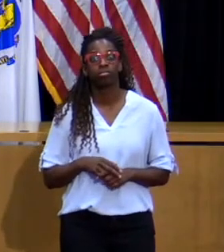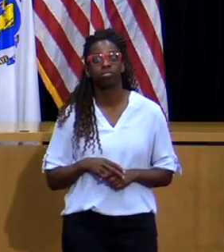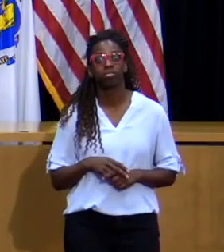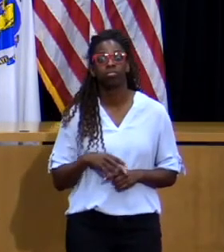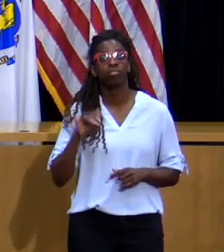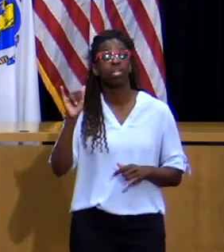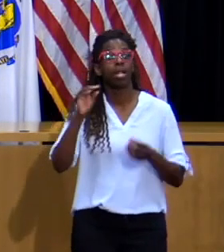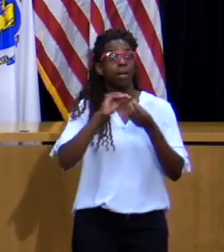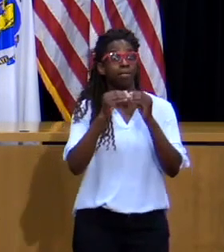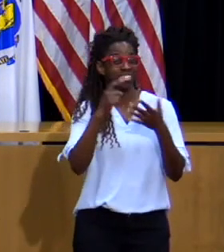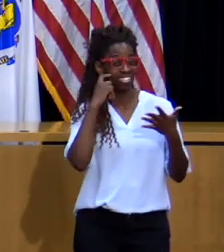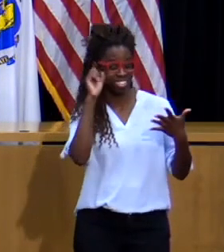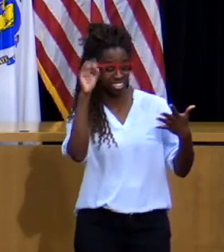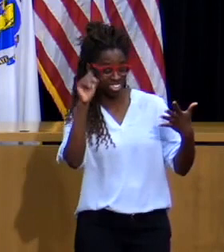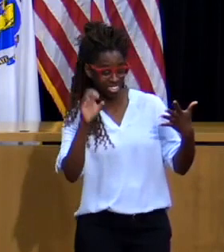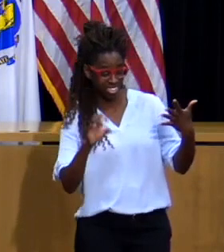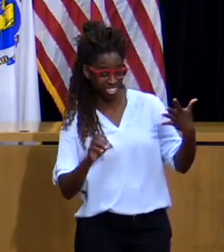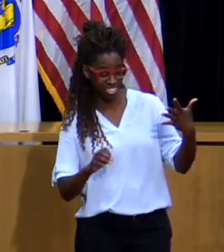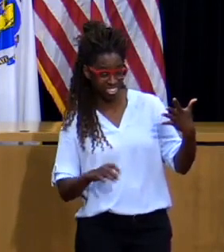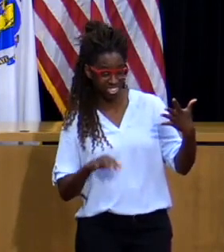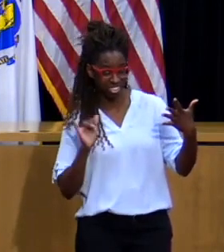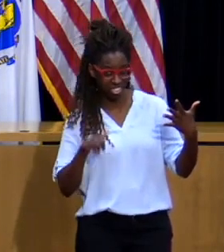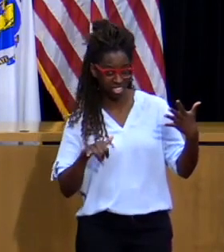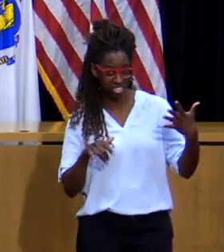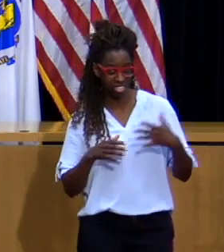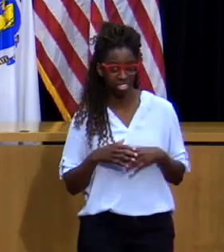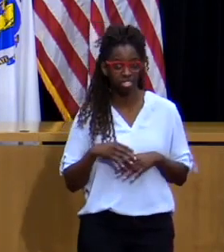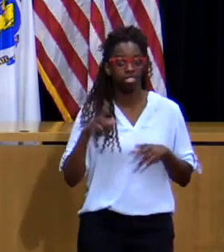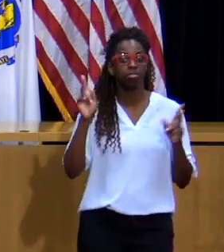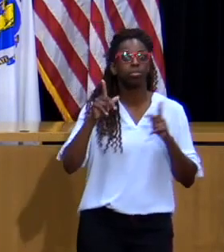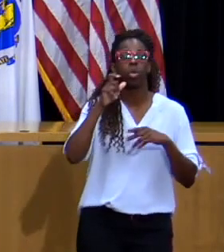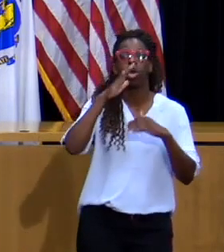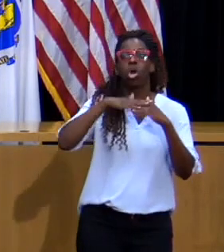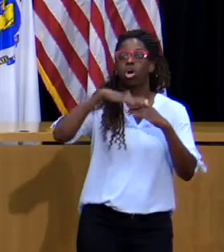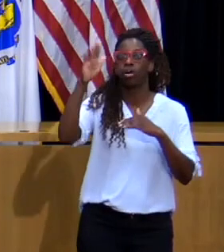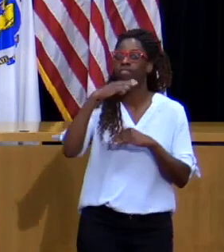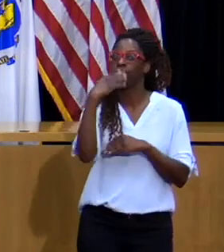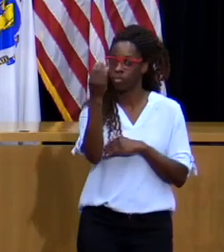individuals over the age of 14. It's an estimate because, as Dr. Bidinger said, we don't know what